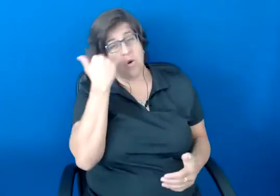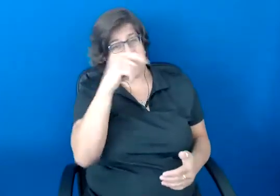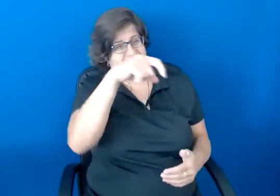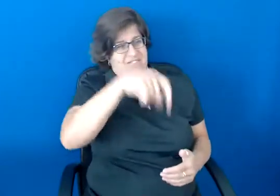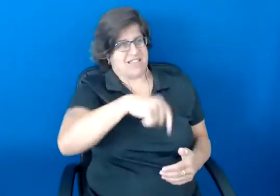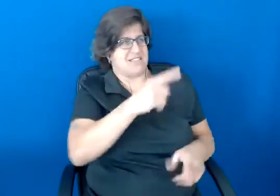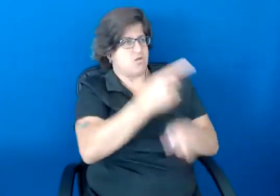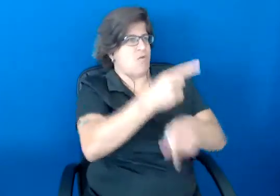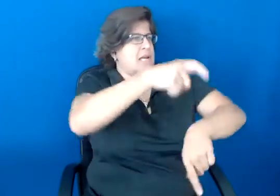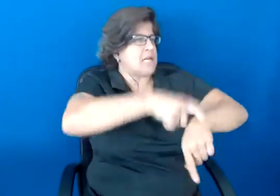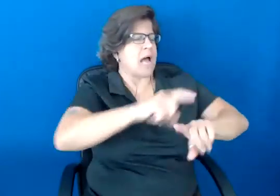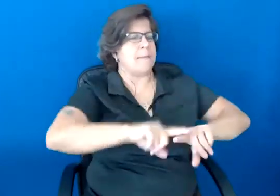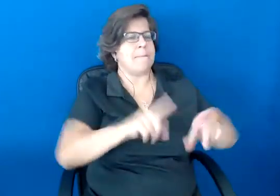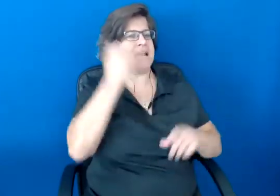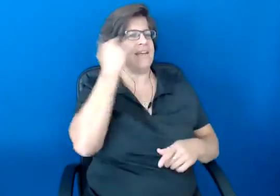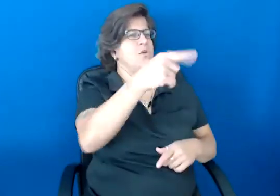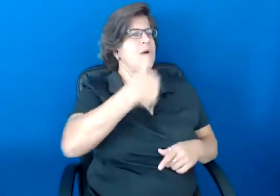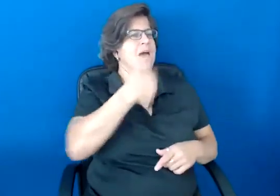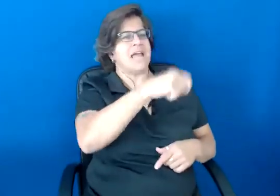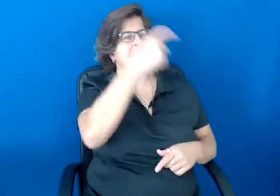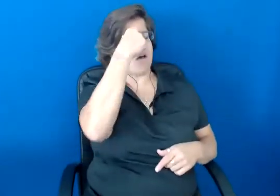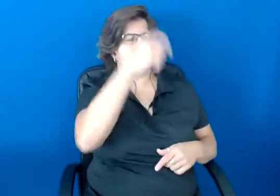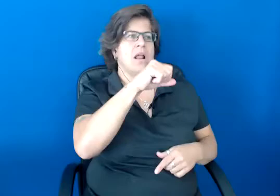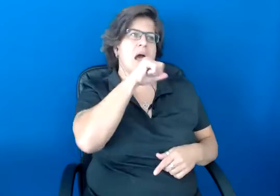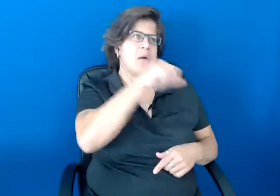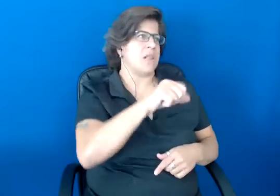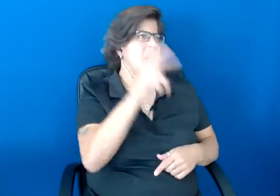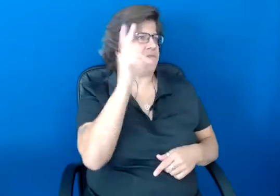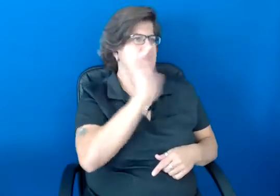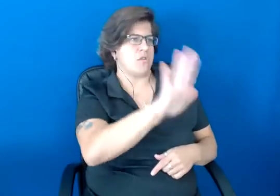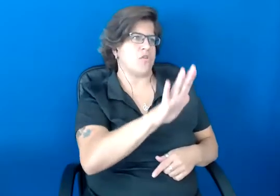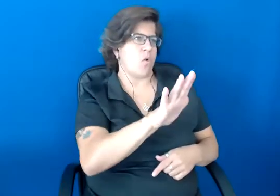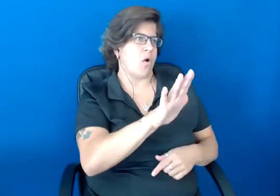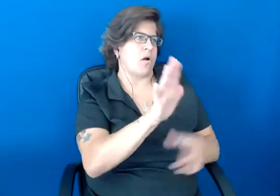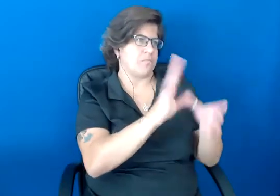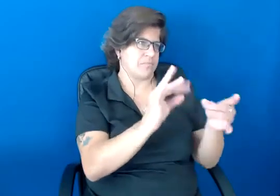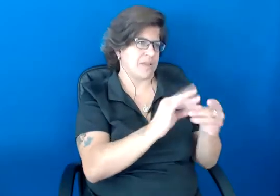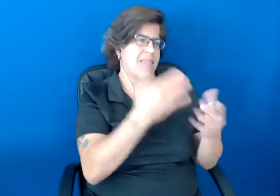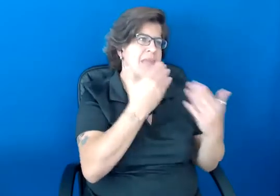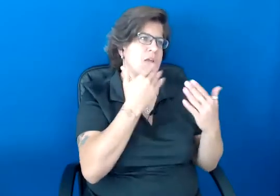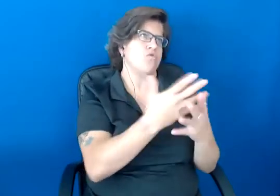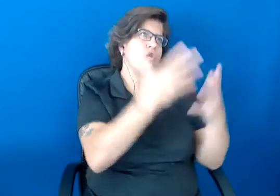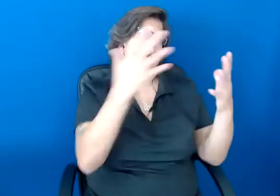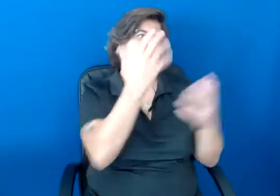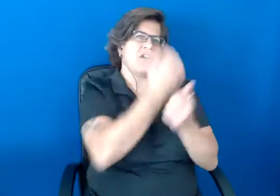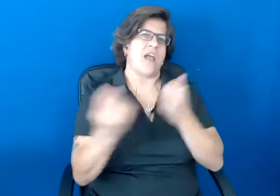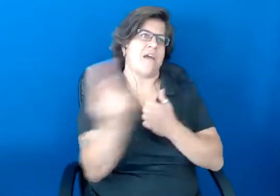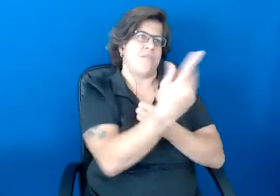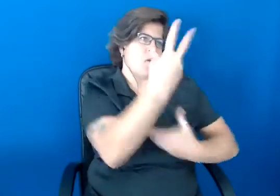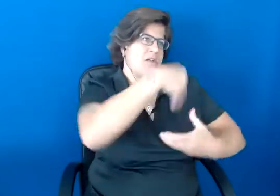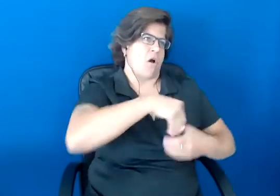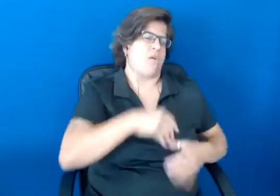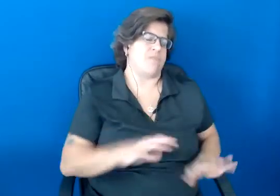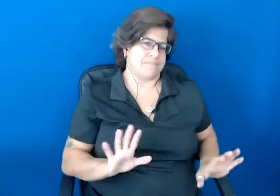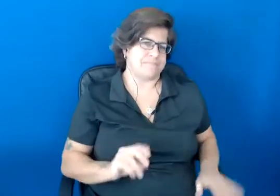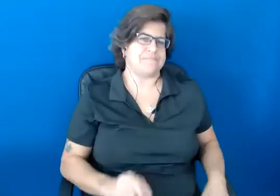Q&A or whatever, but if you have any thoughts on that, I'd love to hear them. Thank you. Thank you so much, everyone involved in